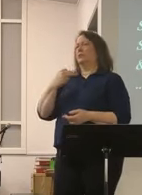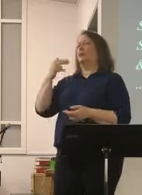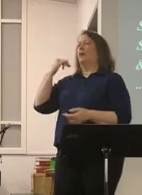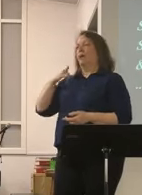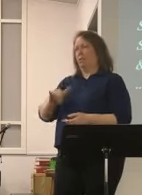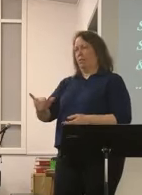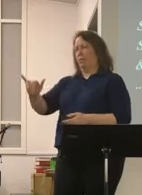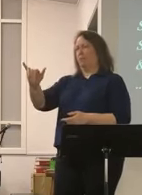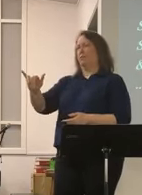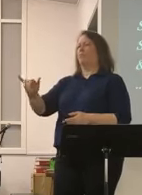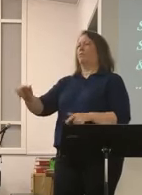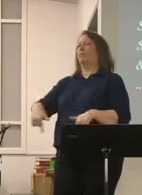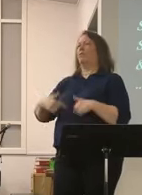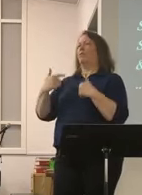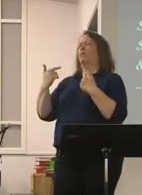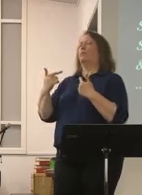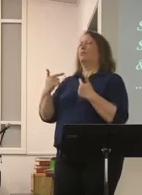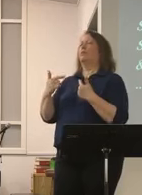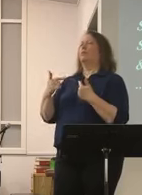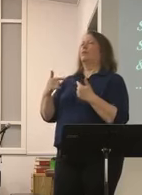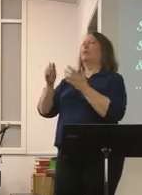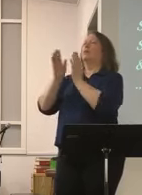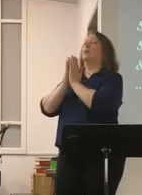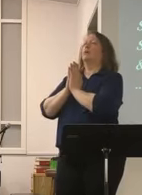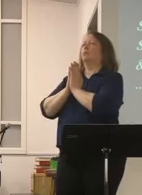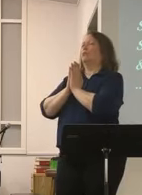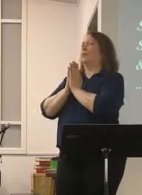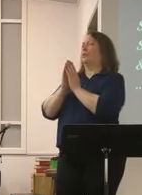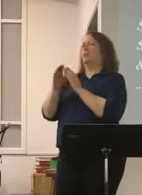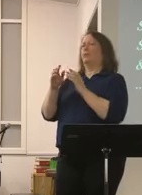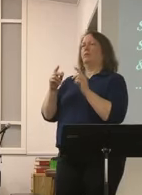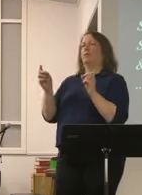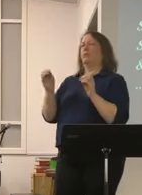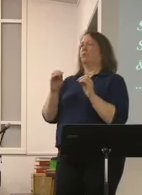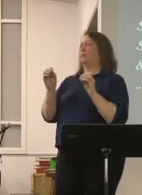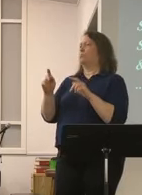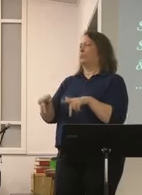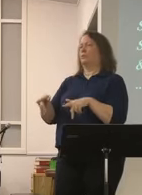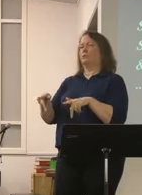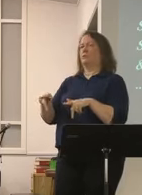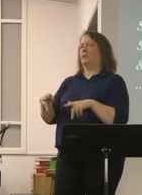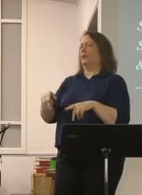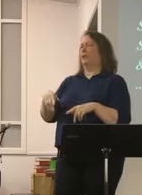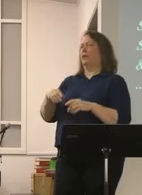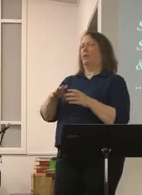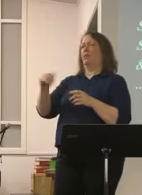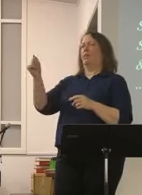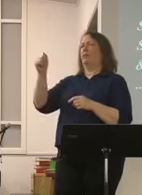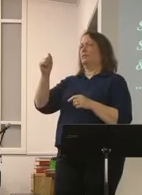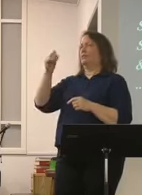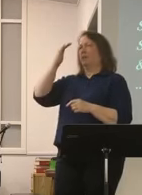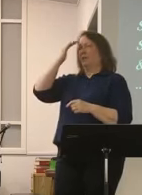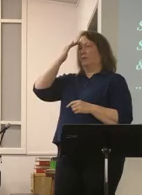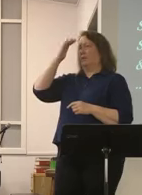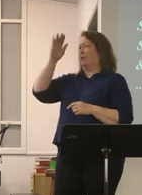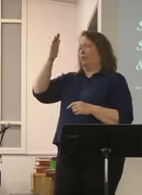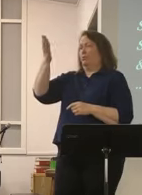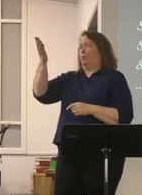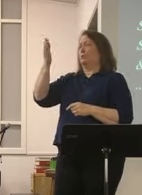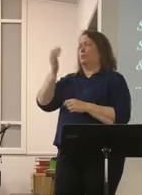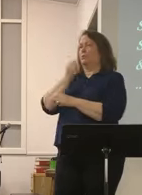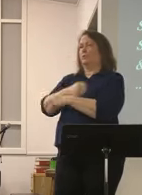forevermore. Father, I pray that no one leaves here today not knowing you as their Savior. Father,